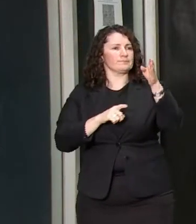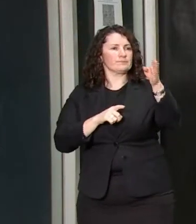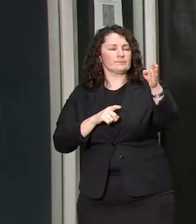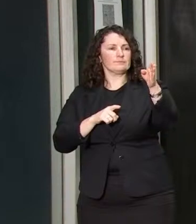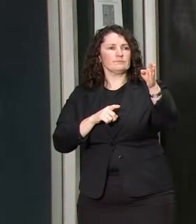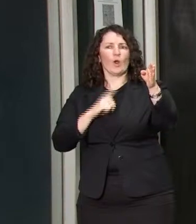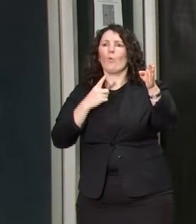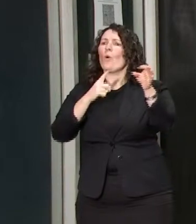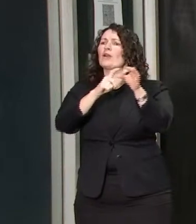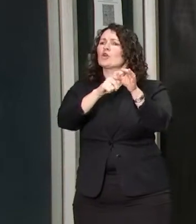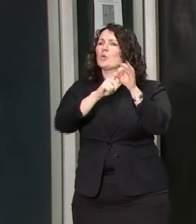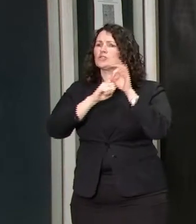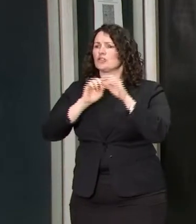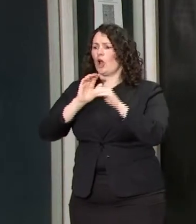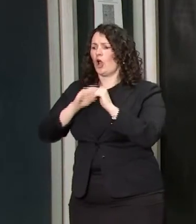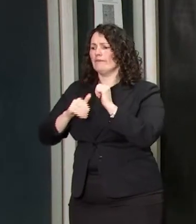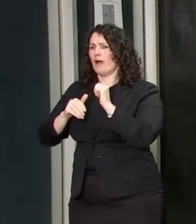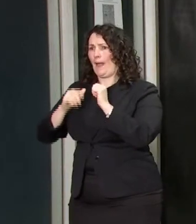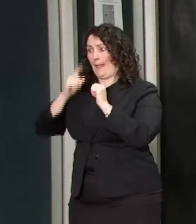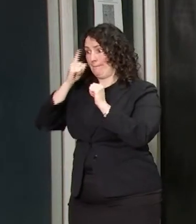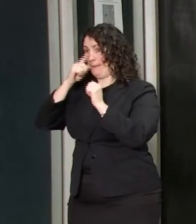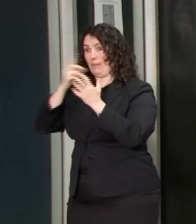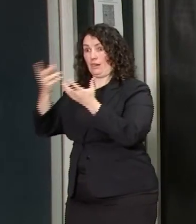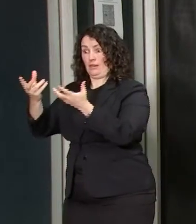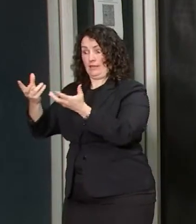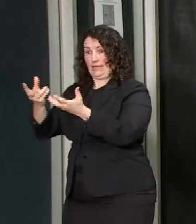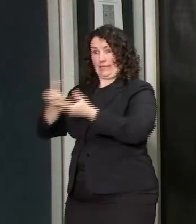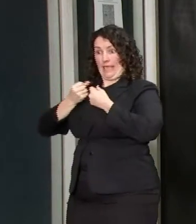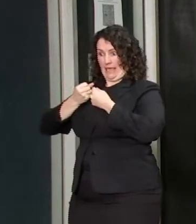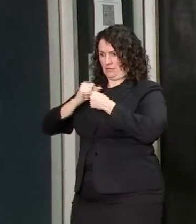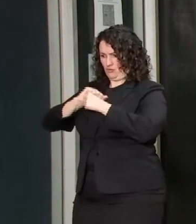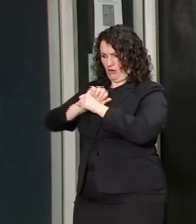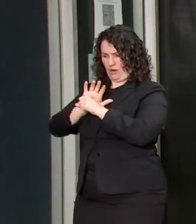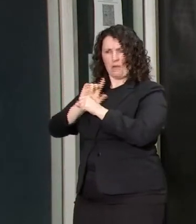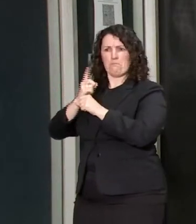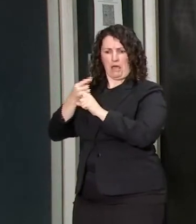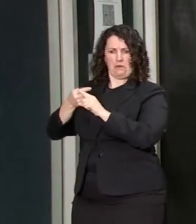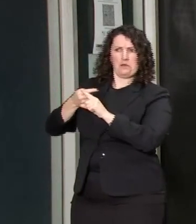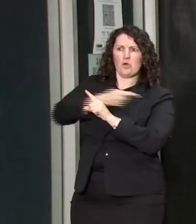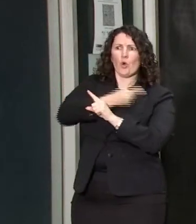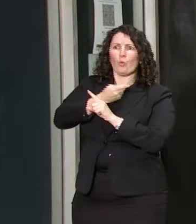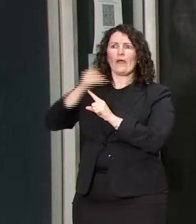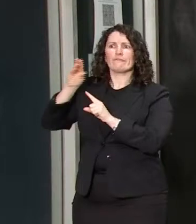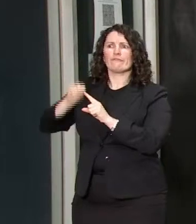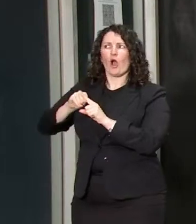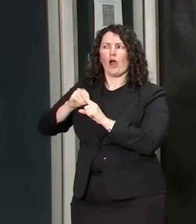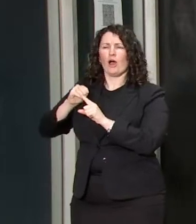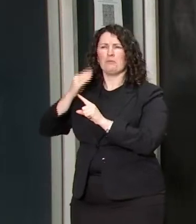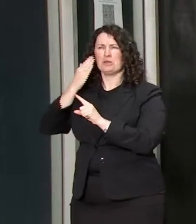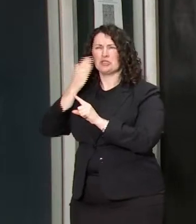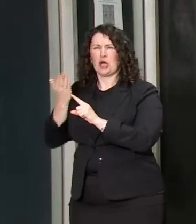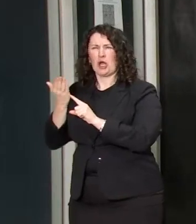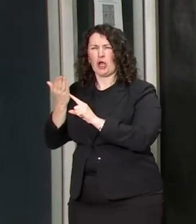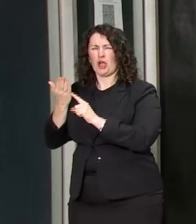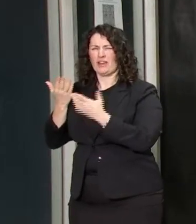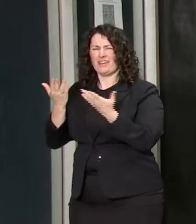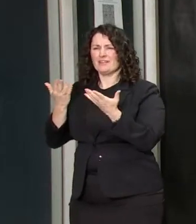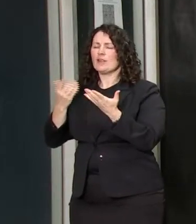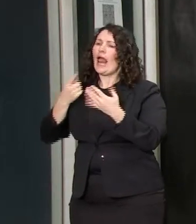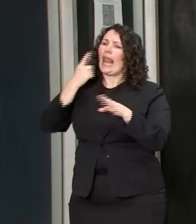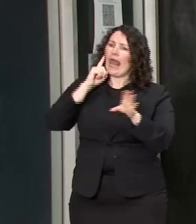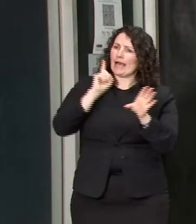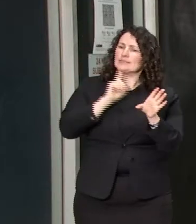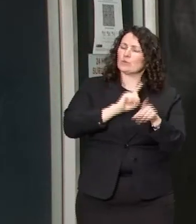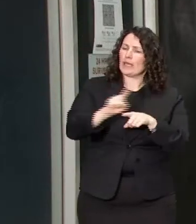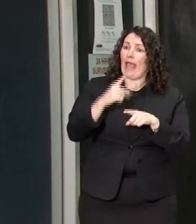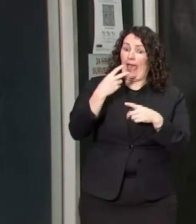were mystery cases, got locked down. This week the 6 people mystery cases were opening up. Some people see that as very contradictory. Can you